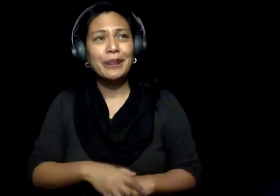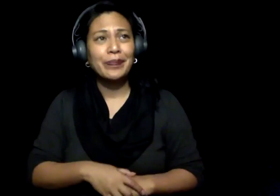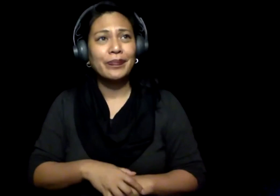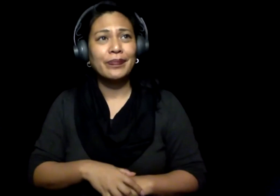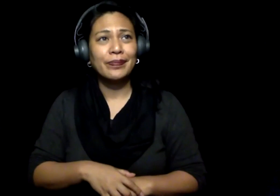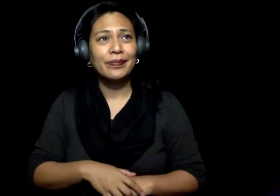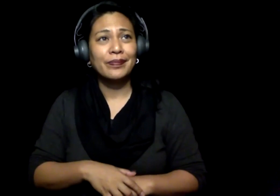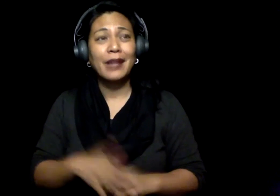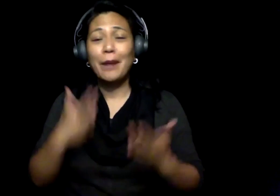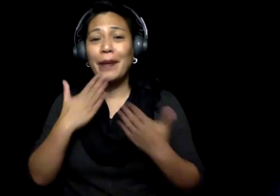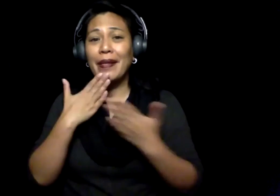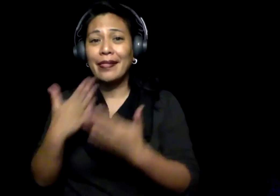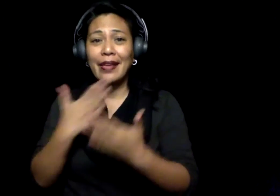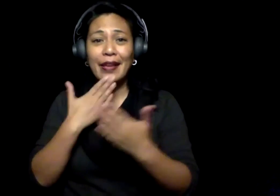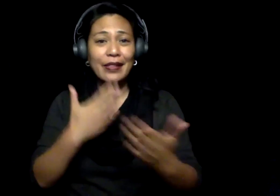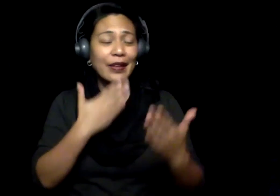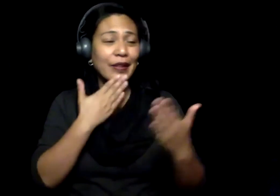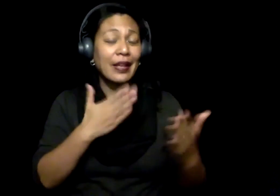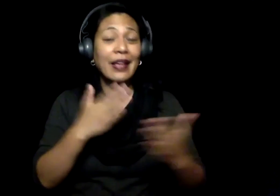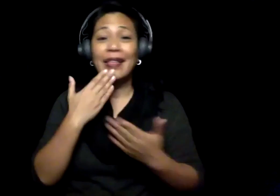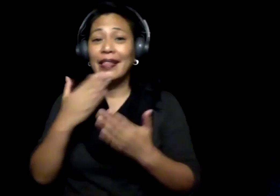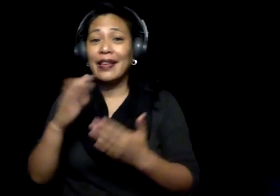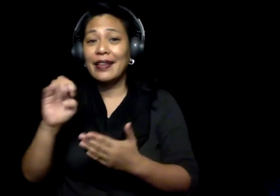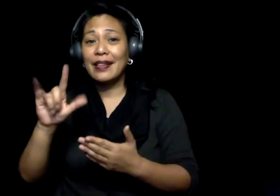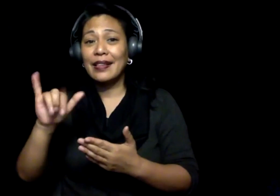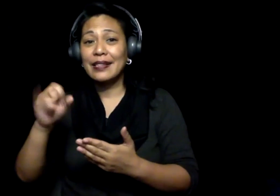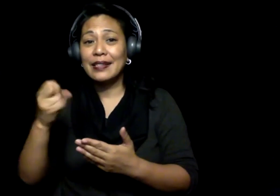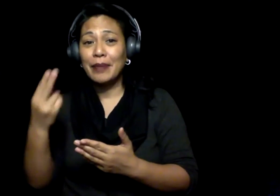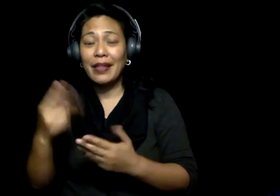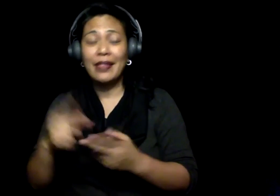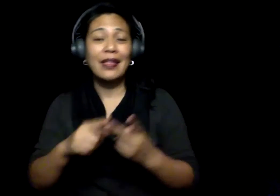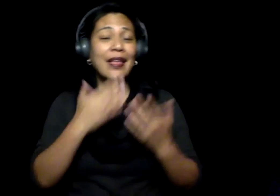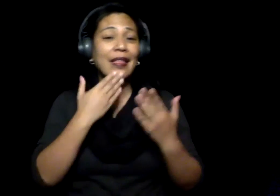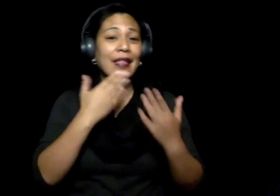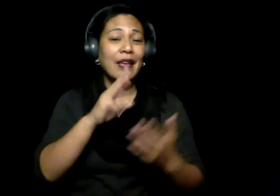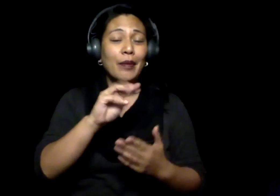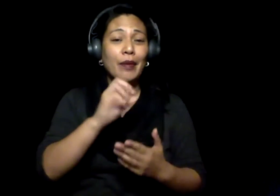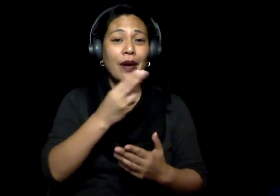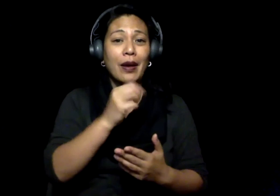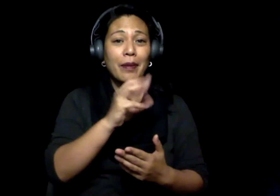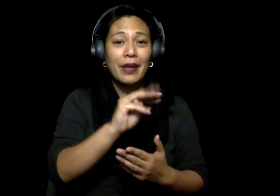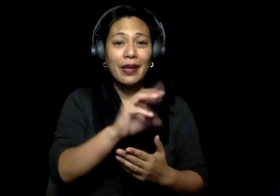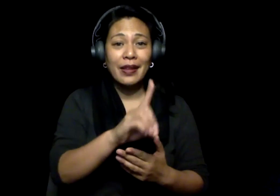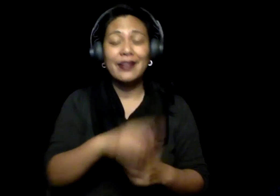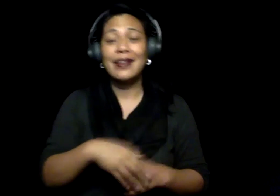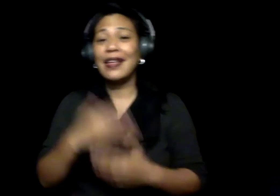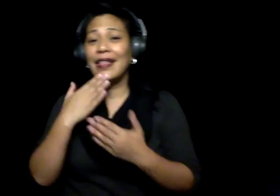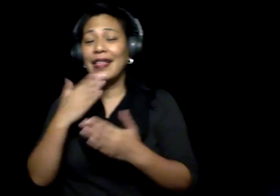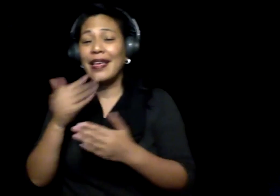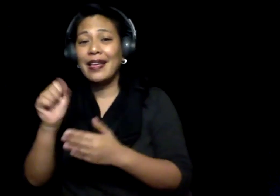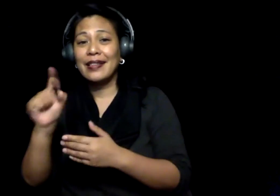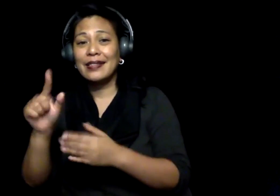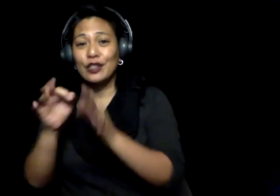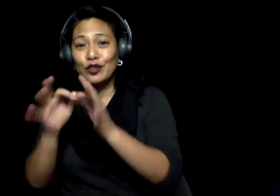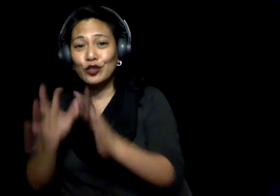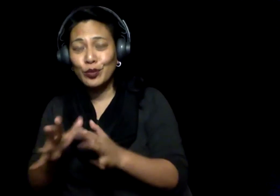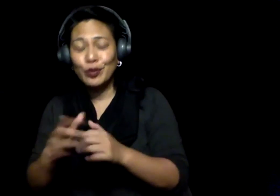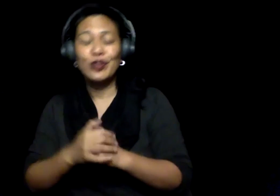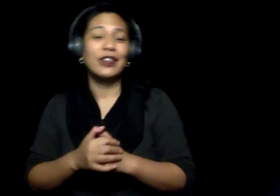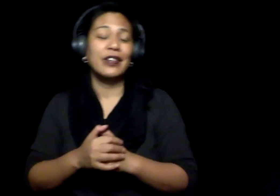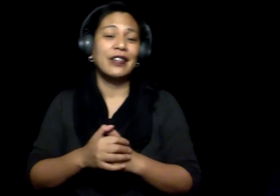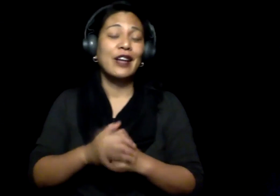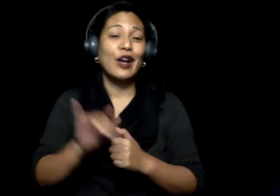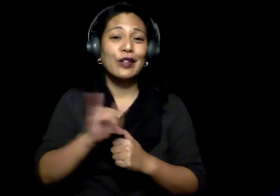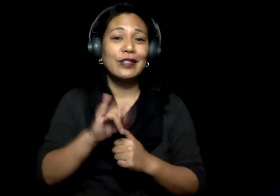thank you so much to Elizabeth, and thank you to Mohammed, and thank you to our ASL interpreters today, and to